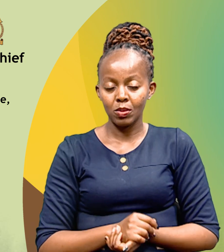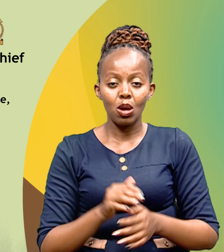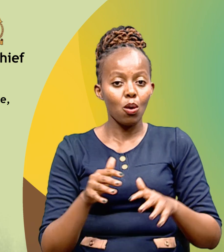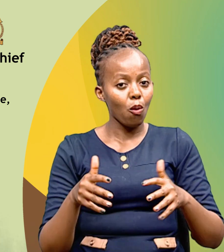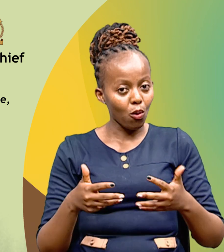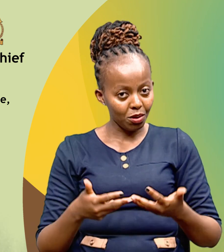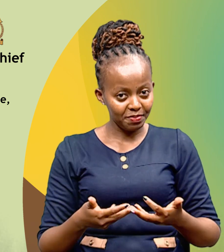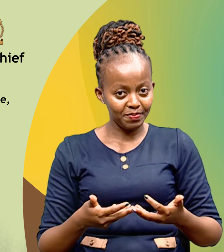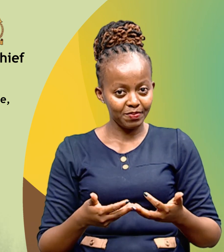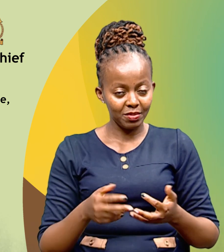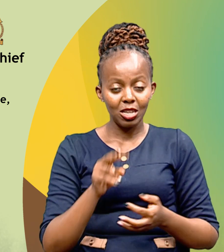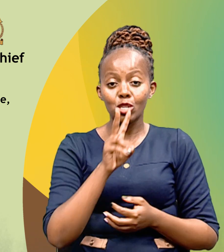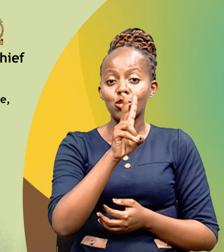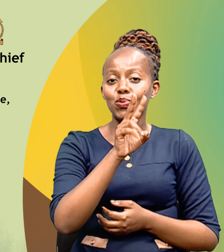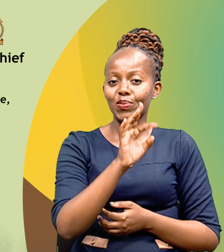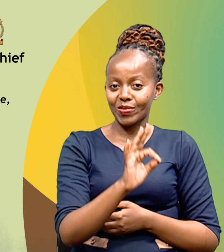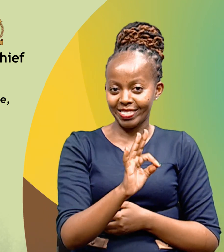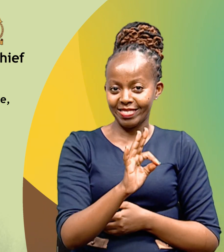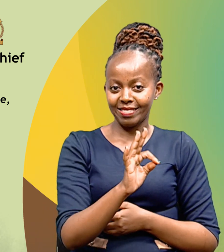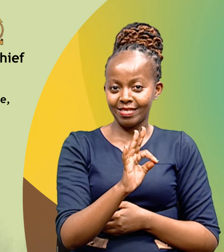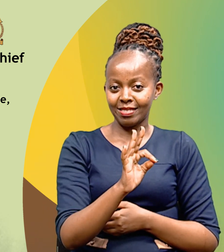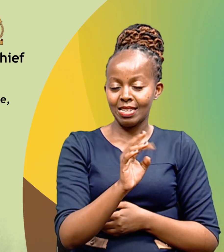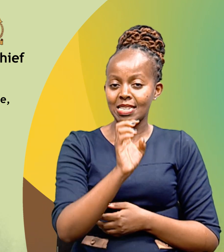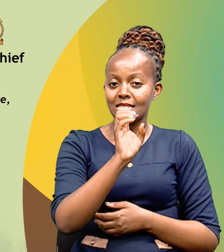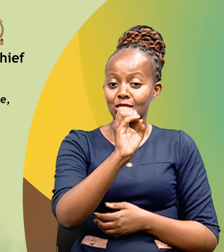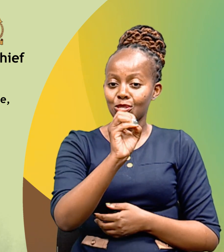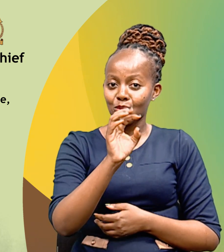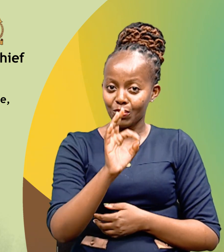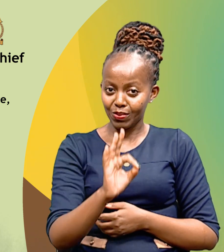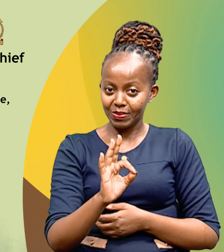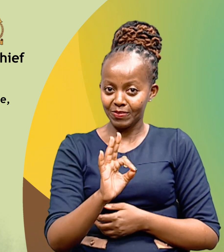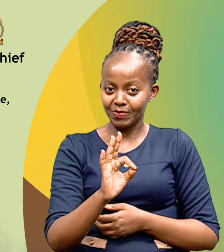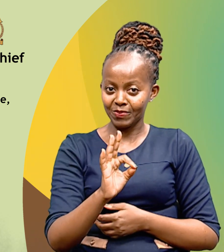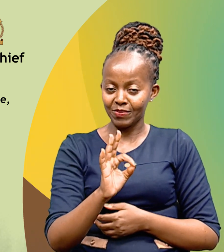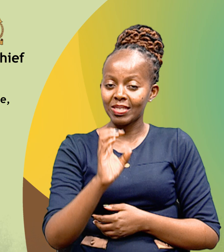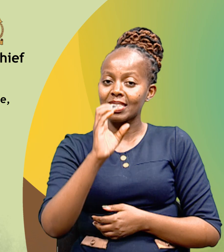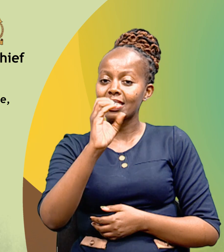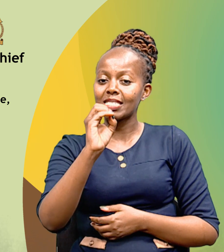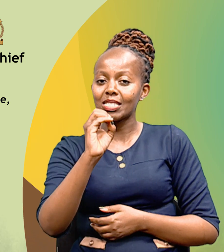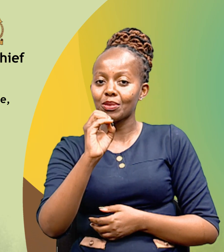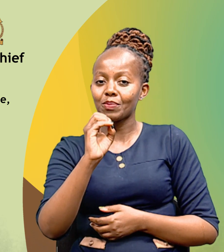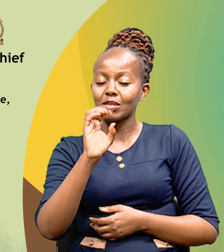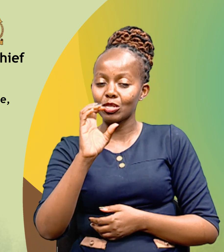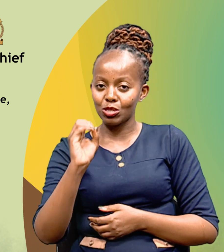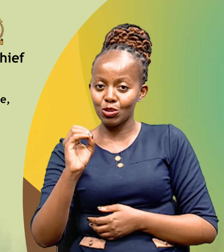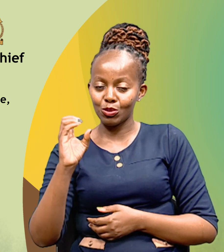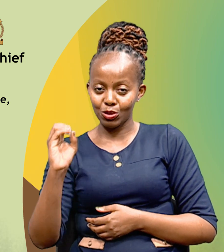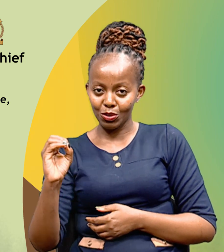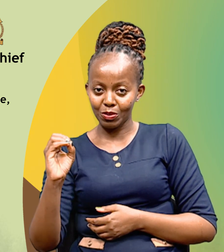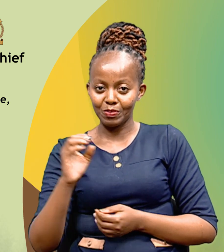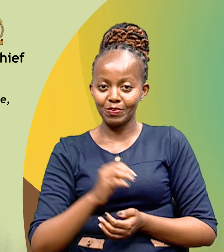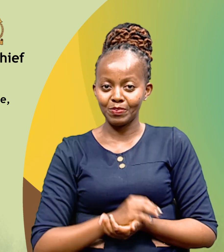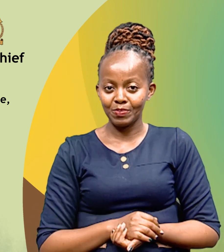or 23 03 000.